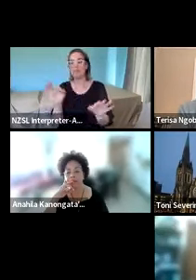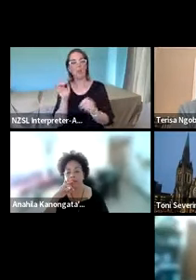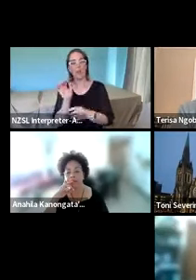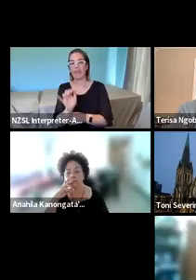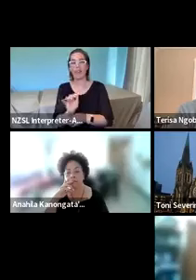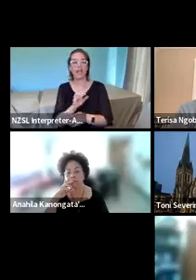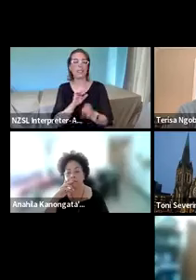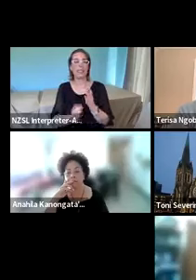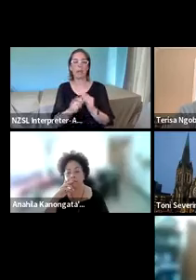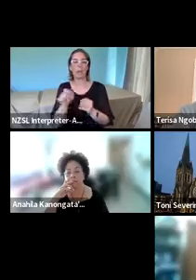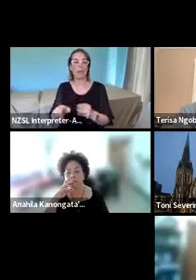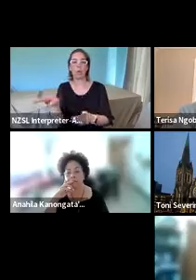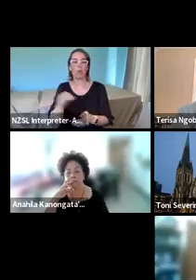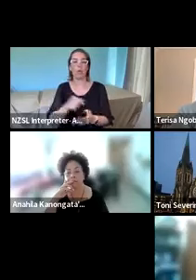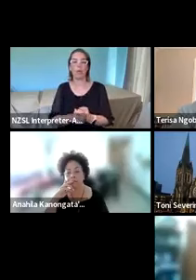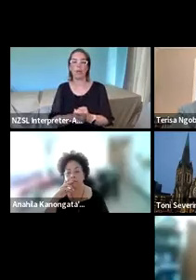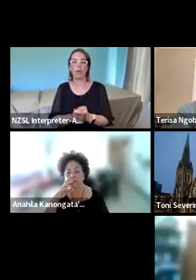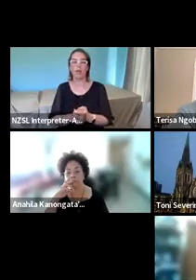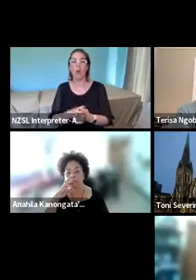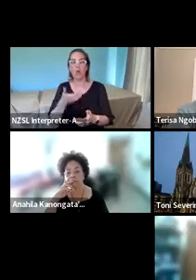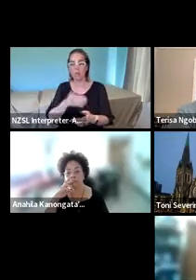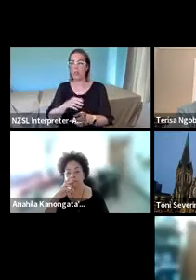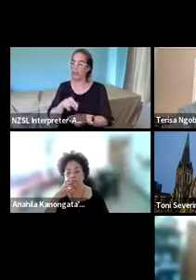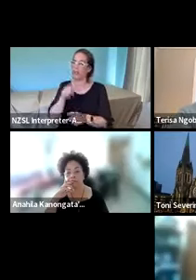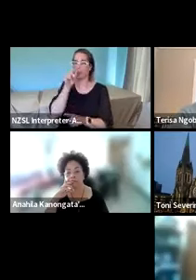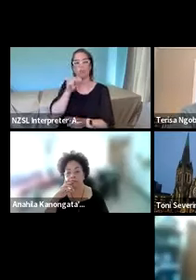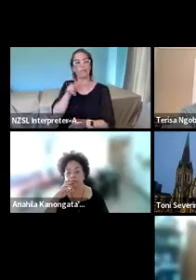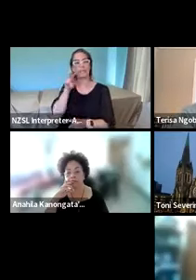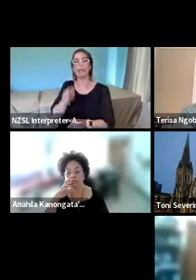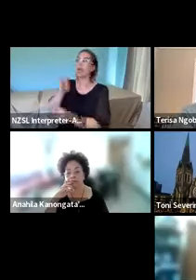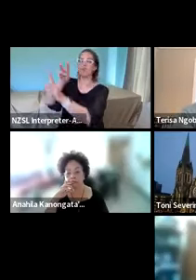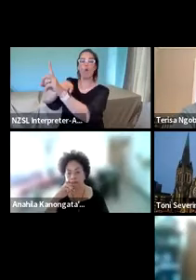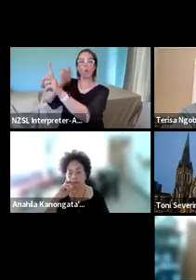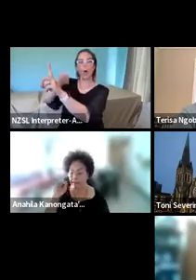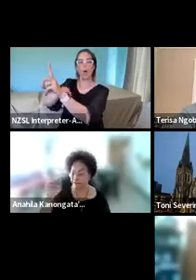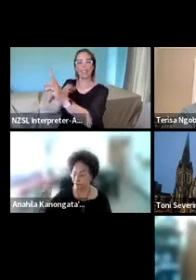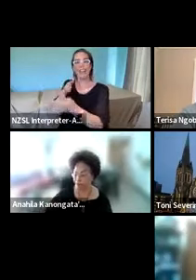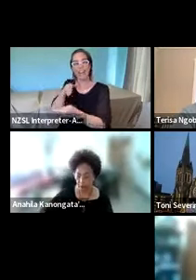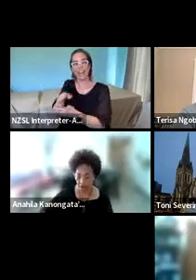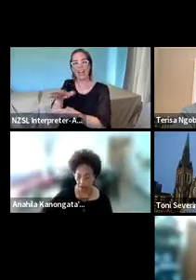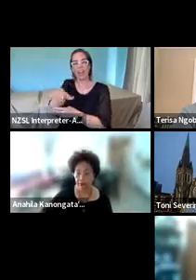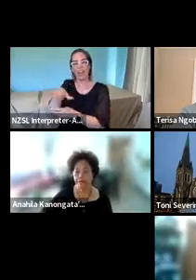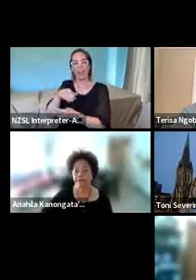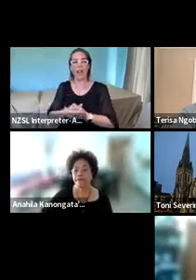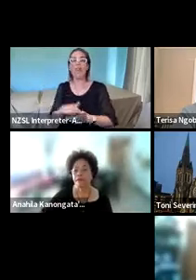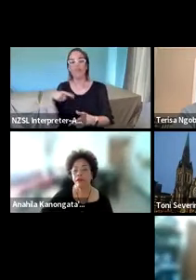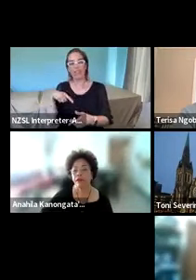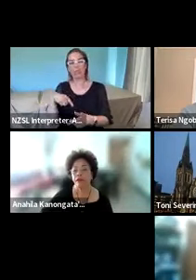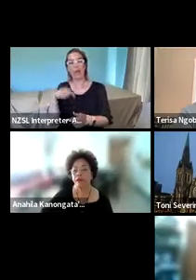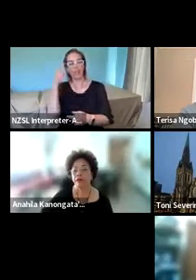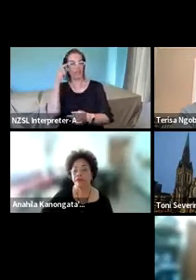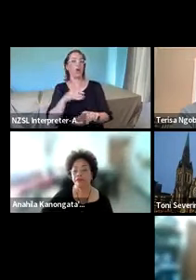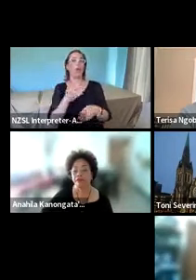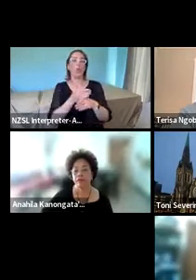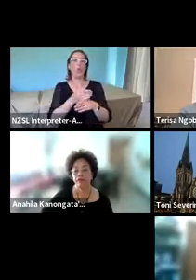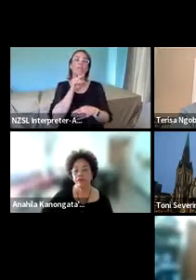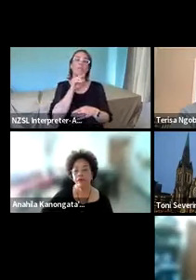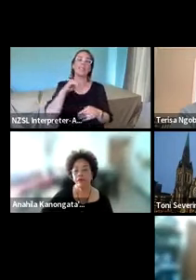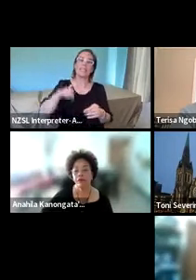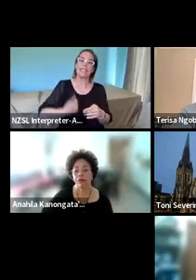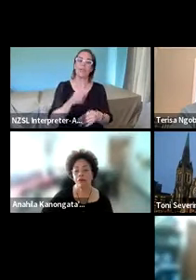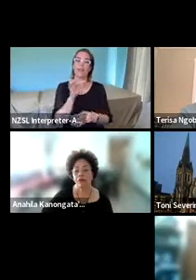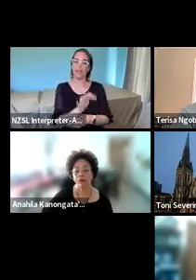in the workplace, they're not going to think of applying to those workplaces. And that's why I think the workers' voice needs to be there, but it also needs to be a